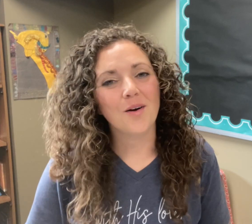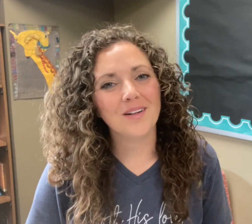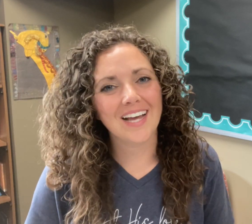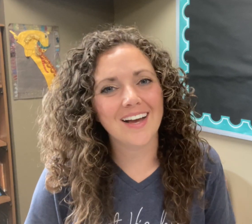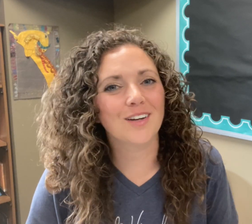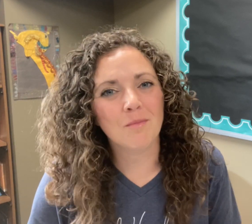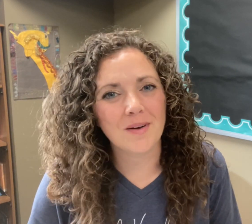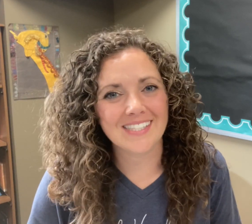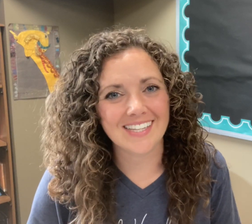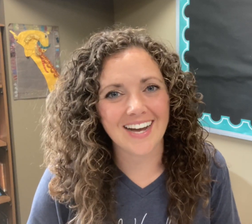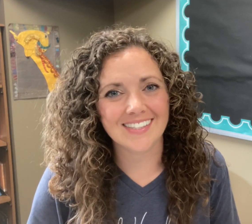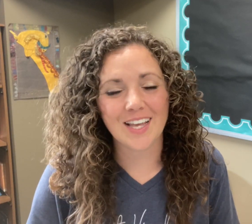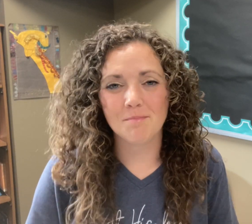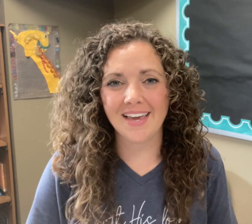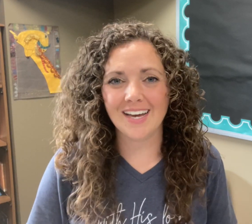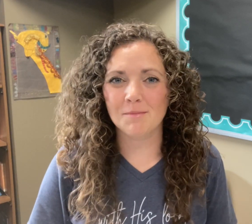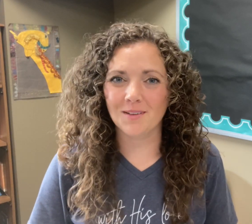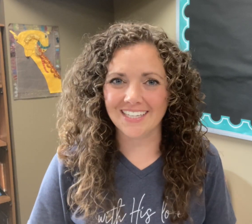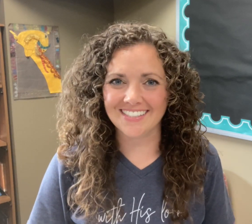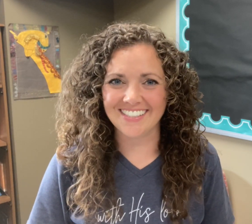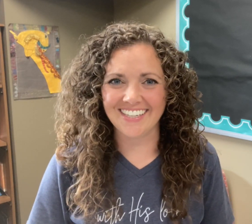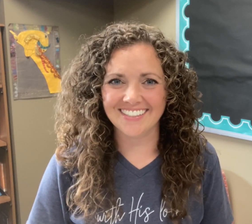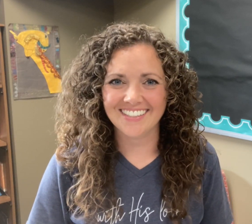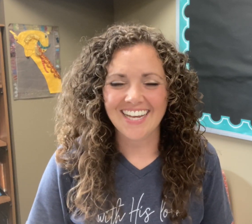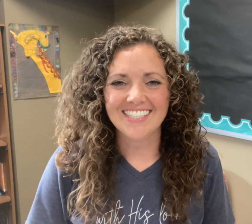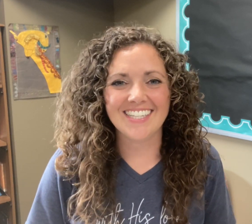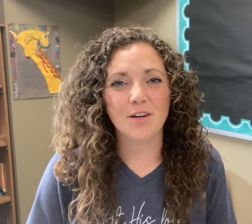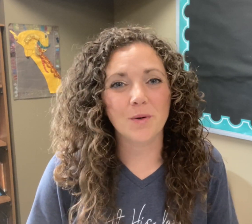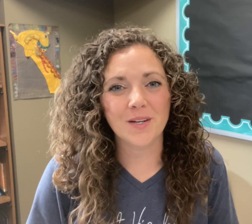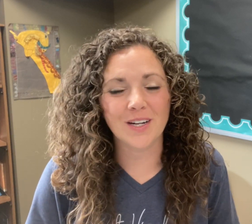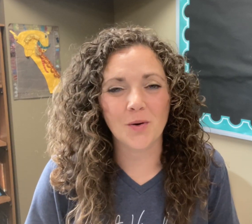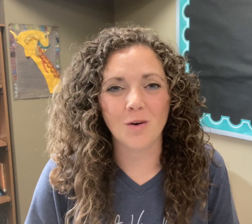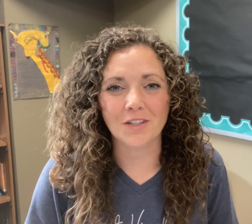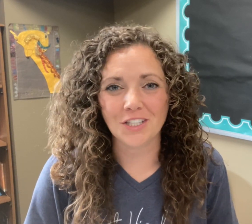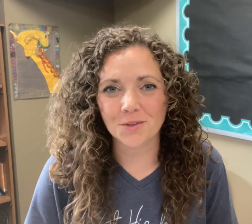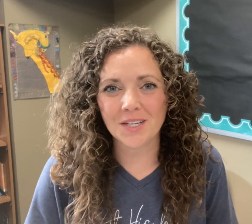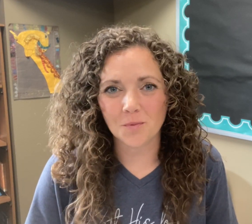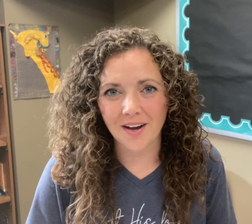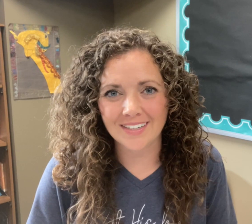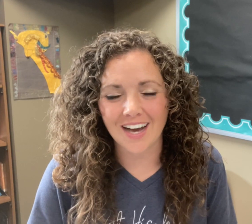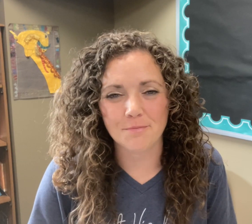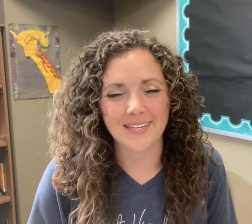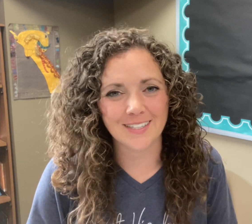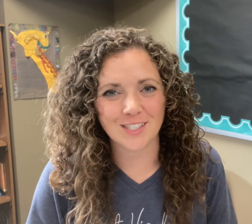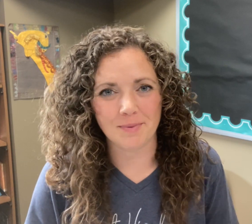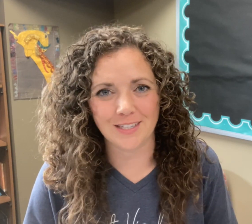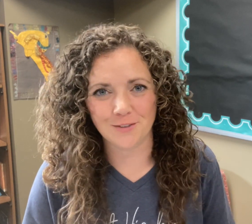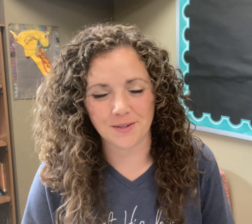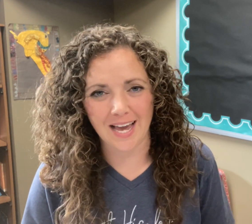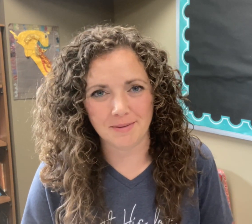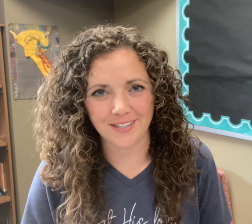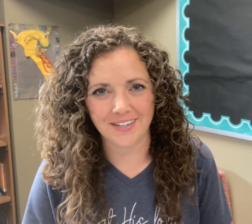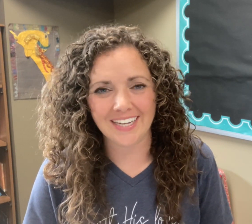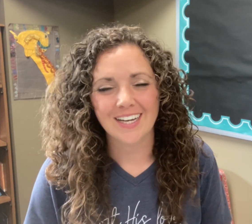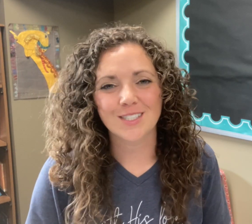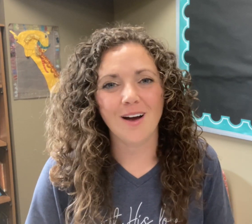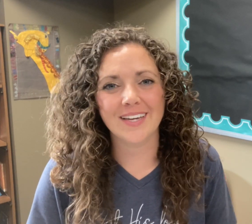Hola, ¿cómo estás? Me llamo Lindsay. Today we're going to go over Unit 1 of Beginner Spanish Vocabulary, talking